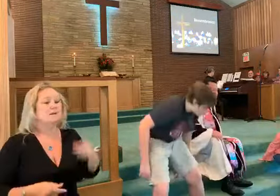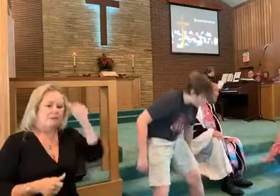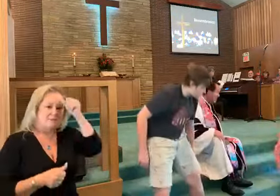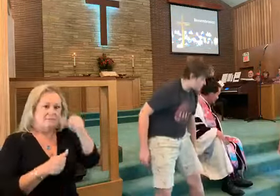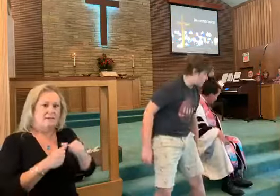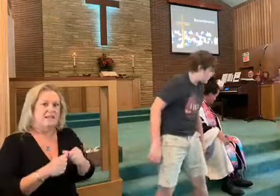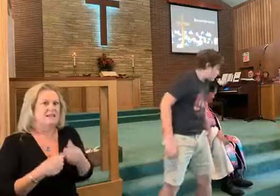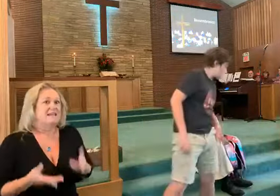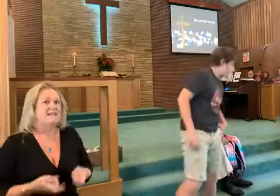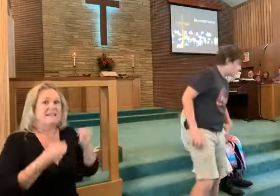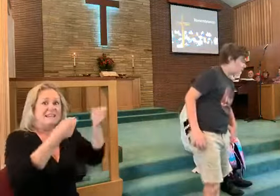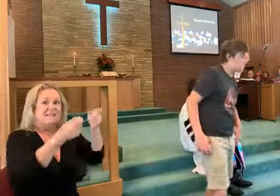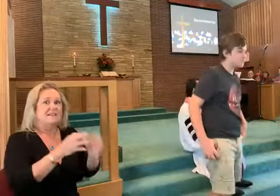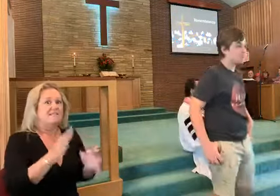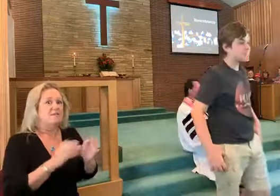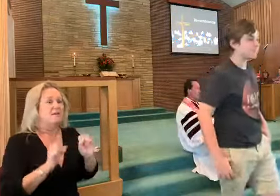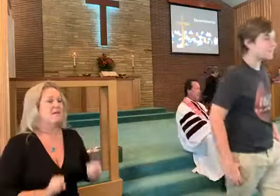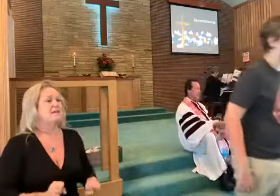always a good feeling.